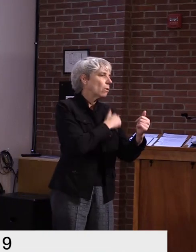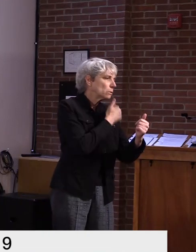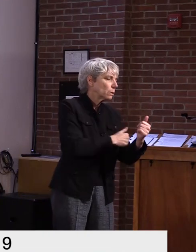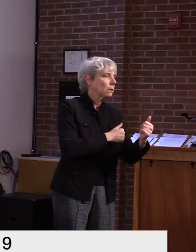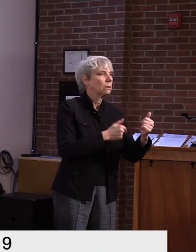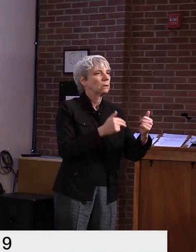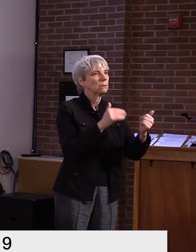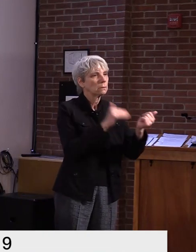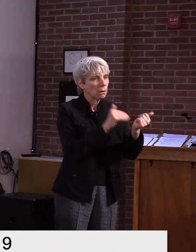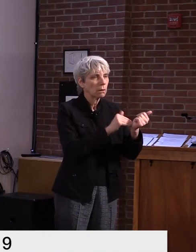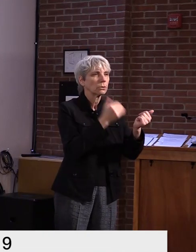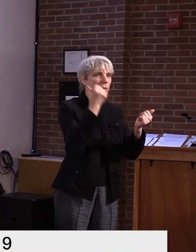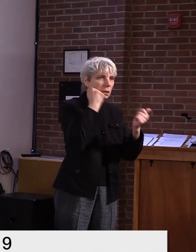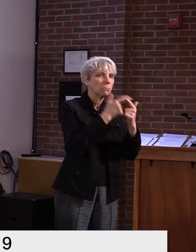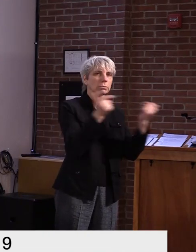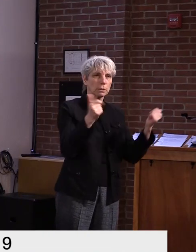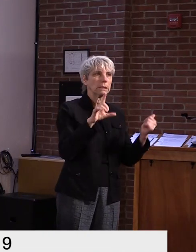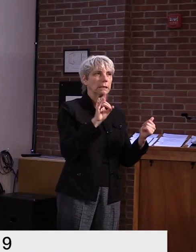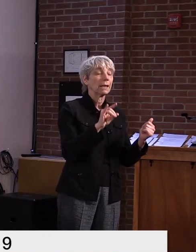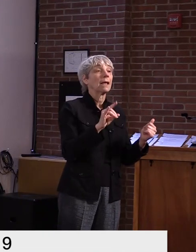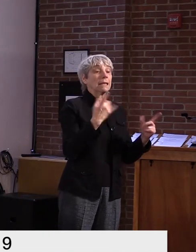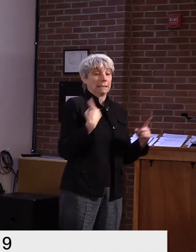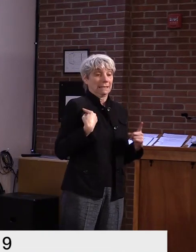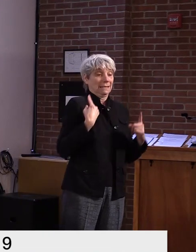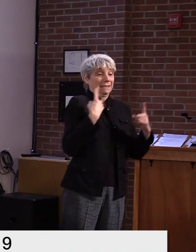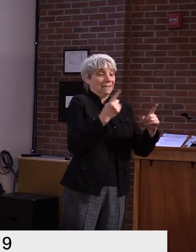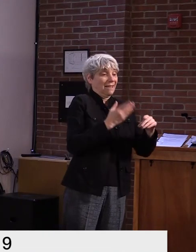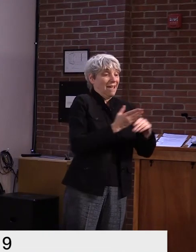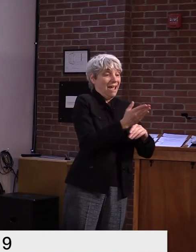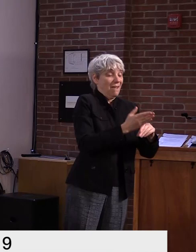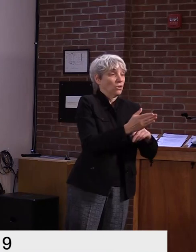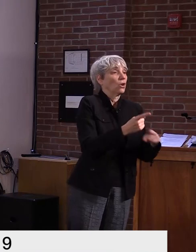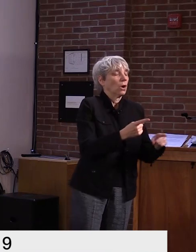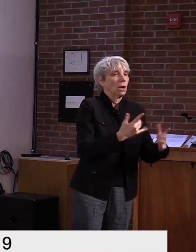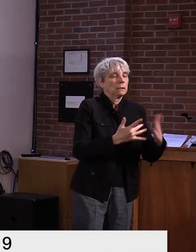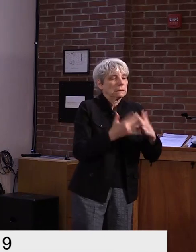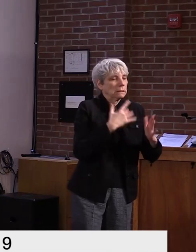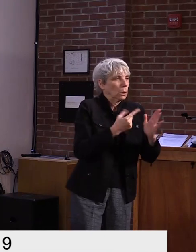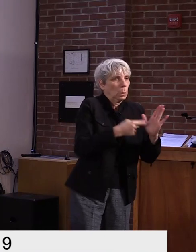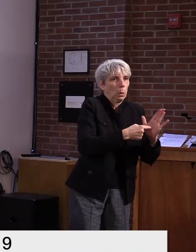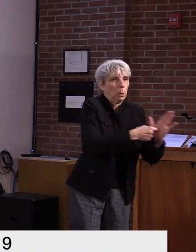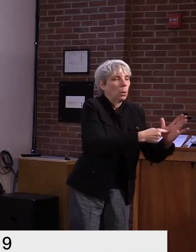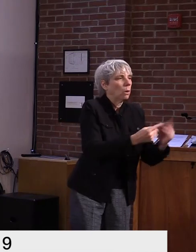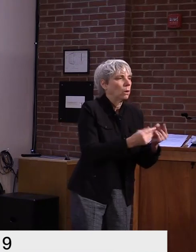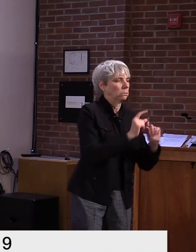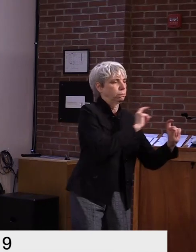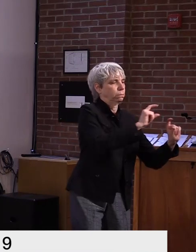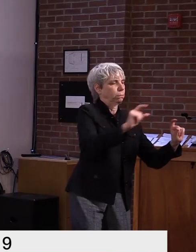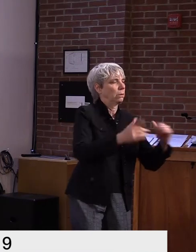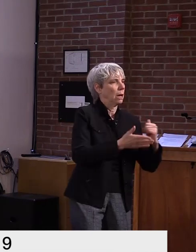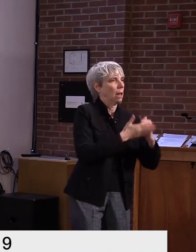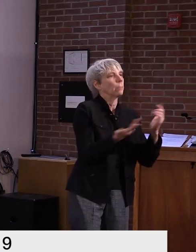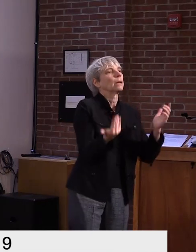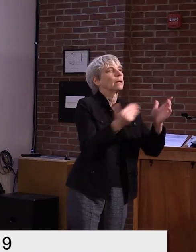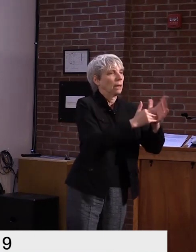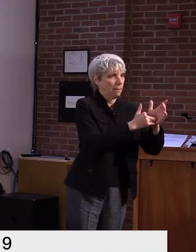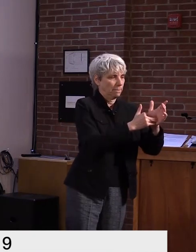to reimburse them for the money that they spend or the lost revenue that they had during that time.